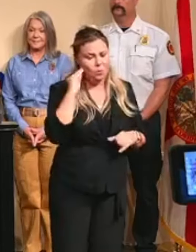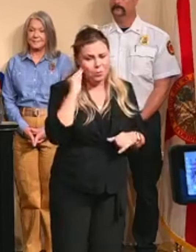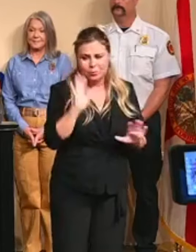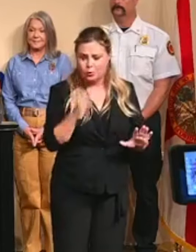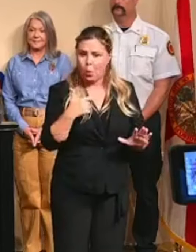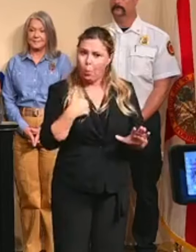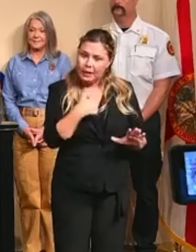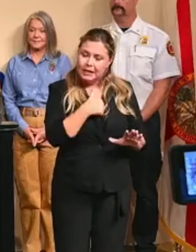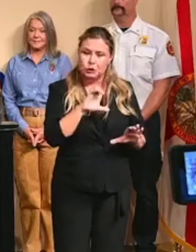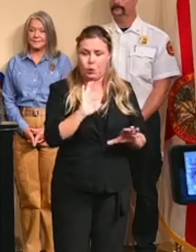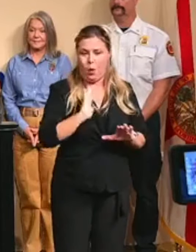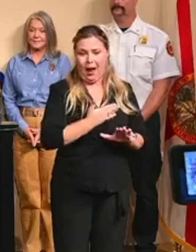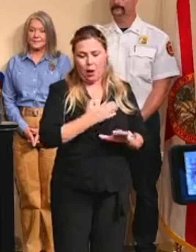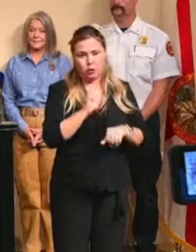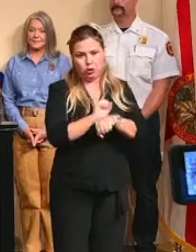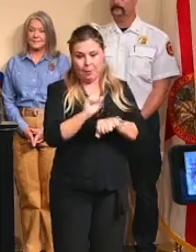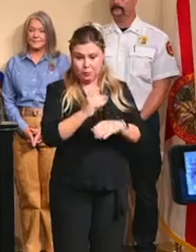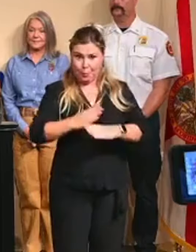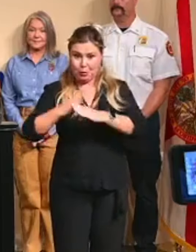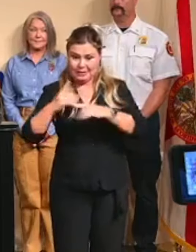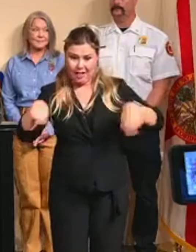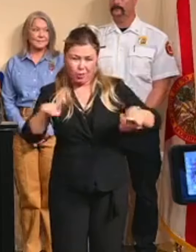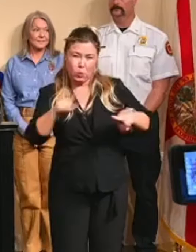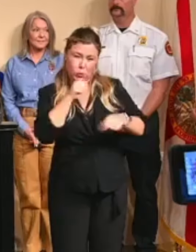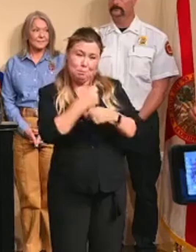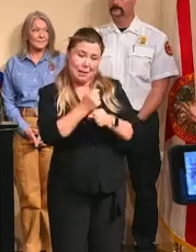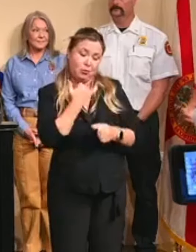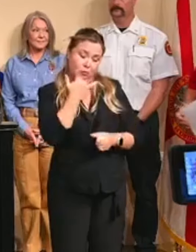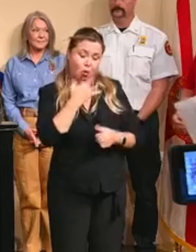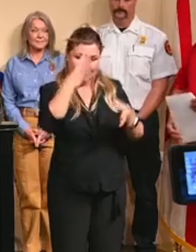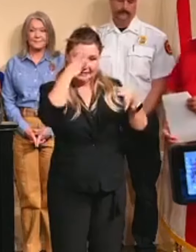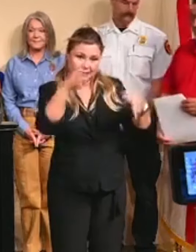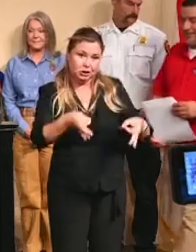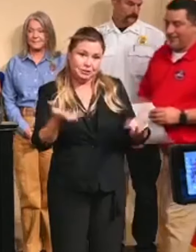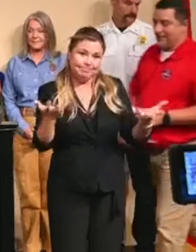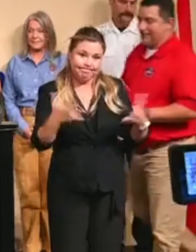so we can do our jobs to protect the ones that decide to make the wrong decisions.